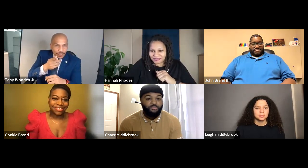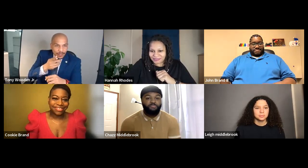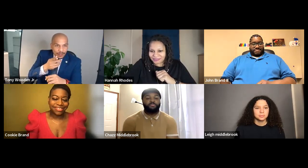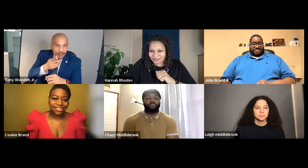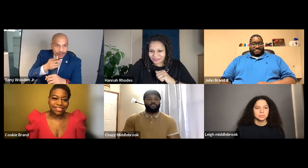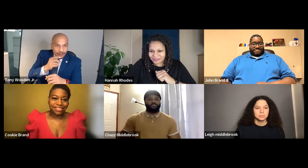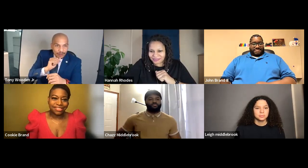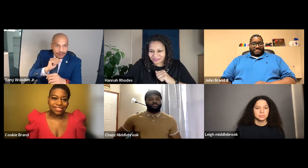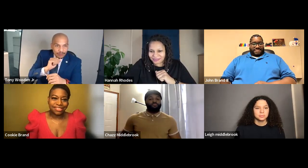Go ahead.